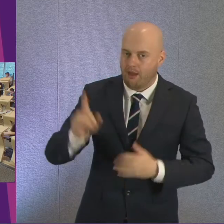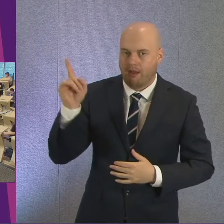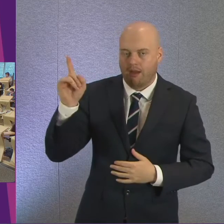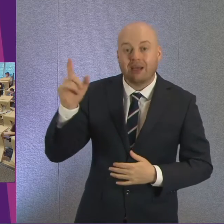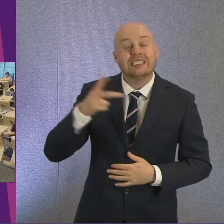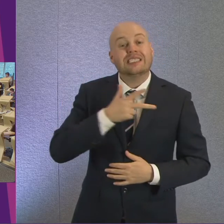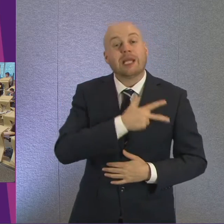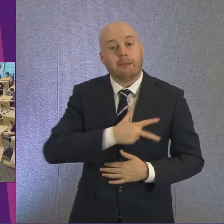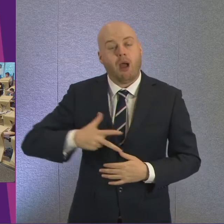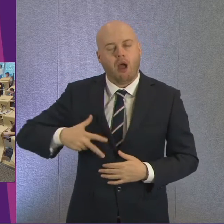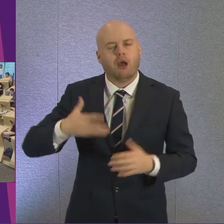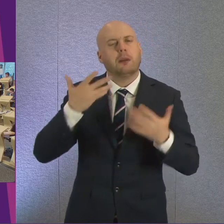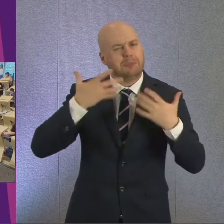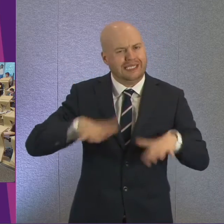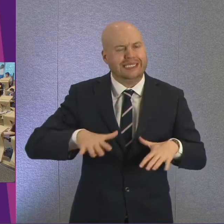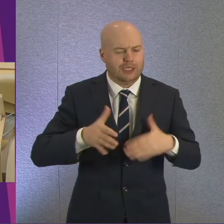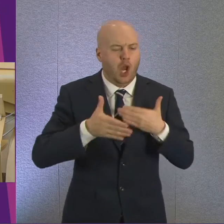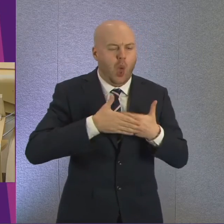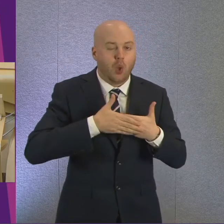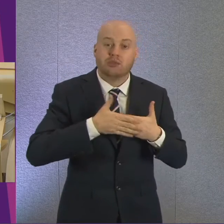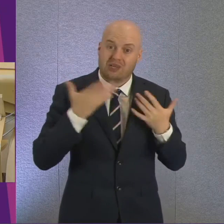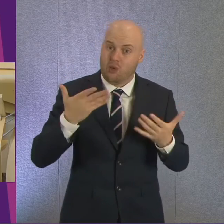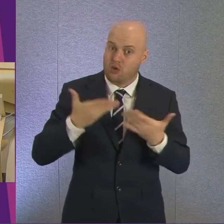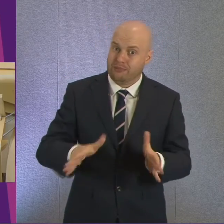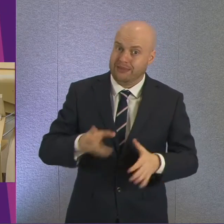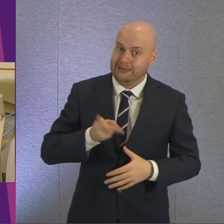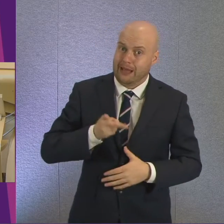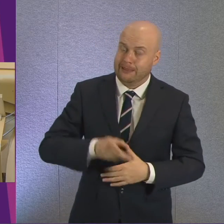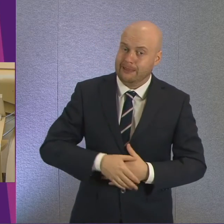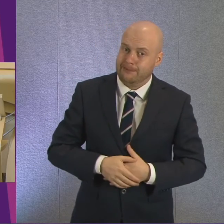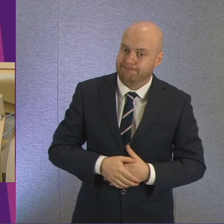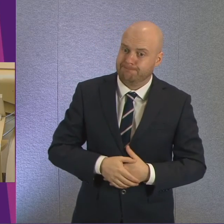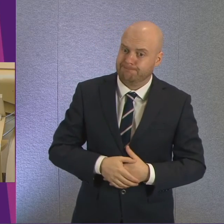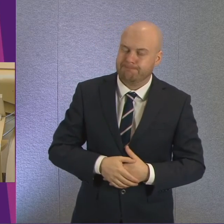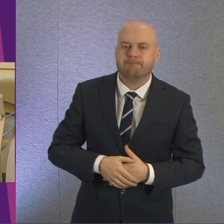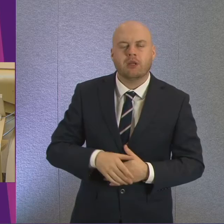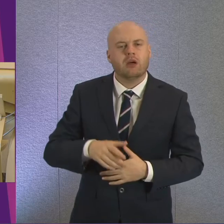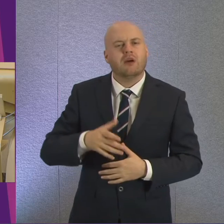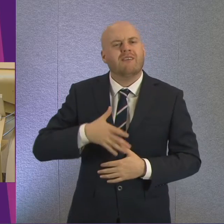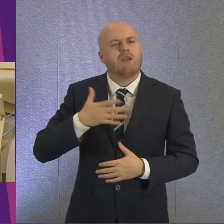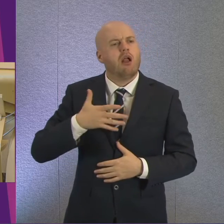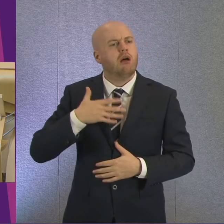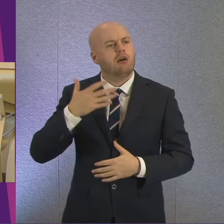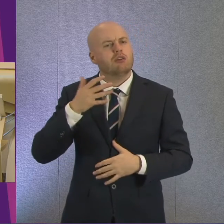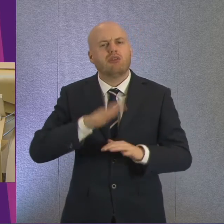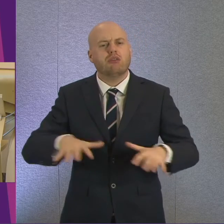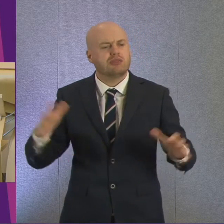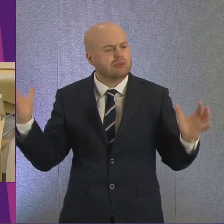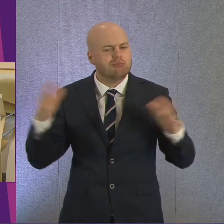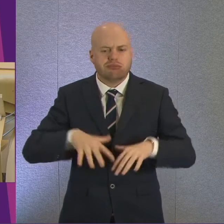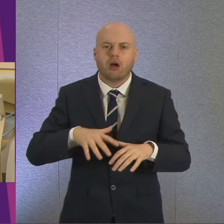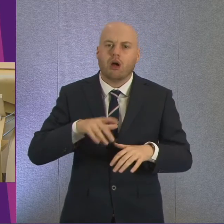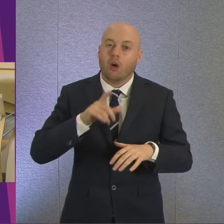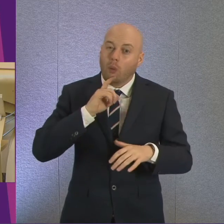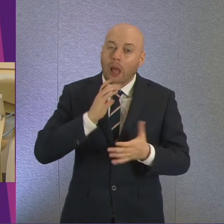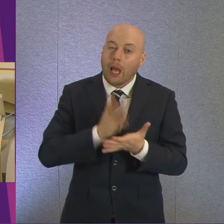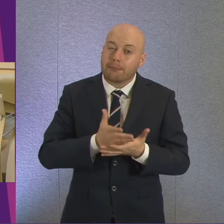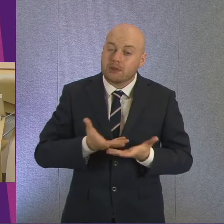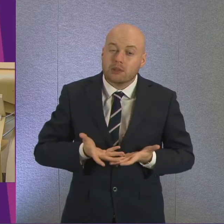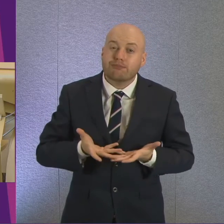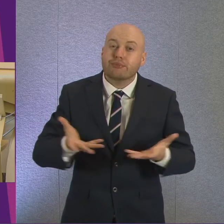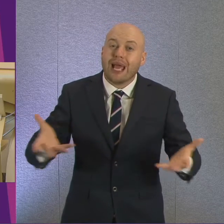children makes them less likely to catch COVID-19 or spread it to adults if they do. according to research by the University of